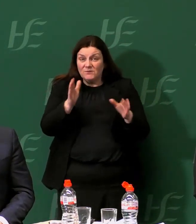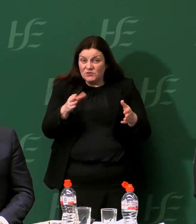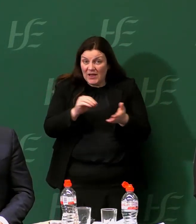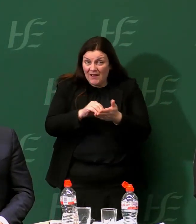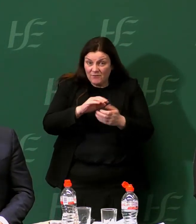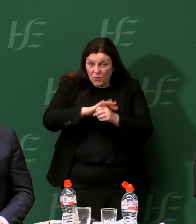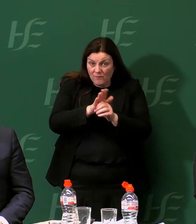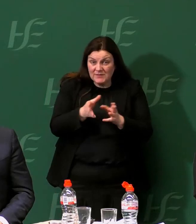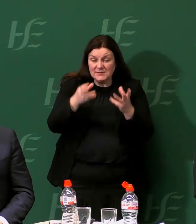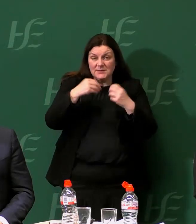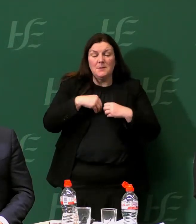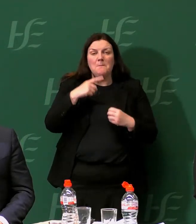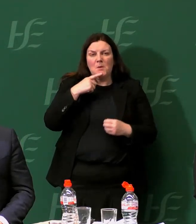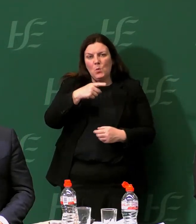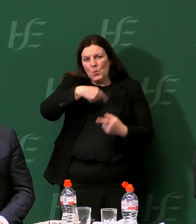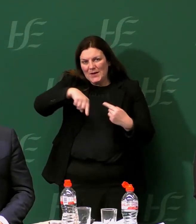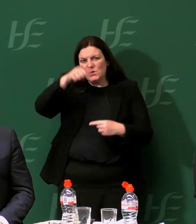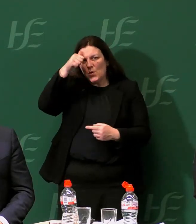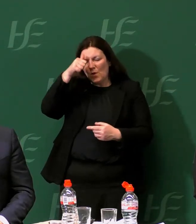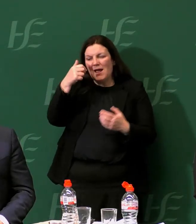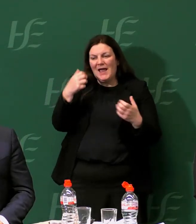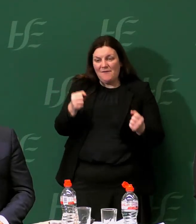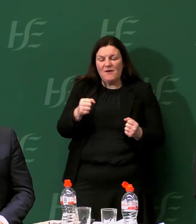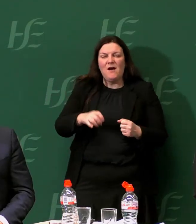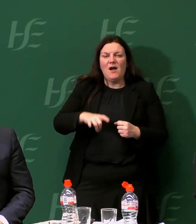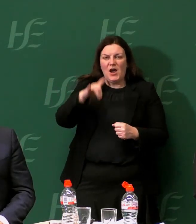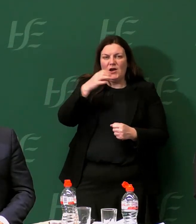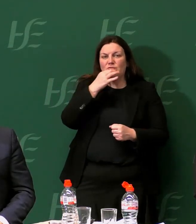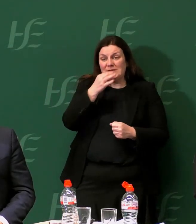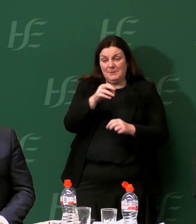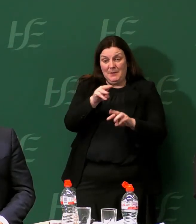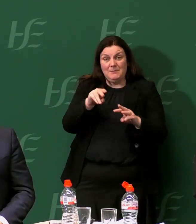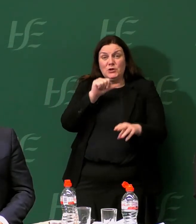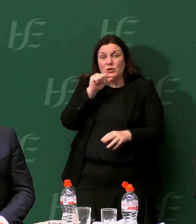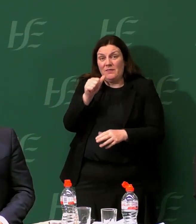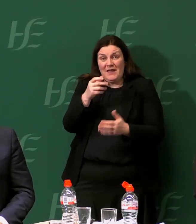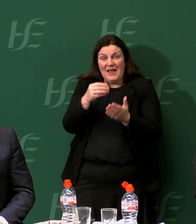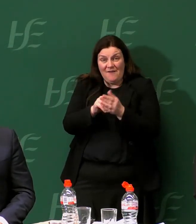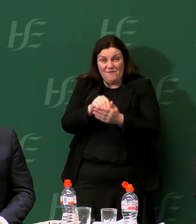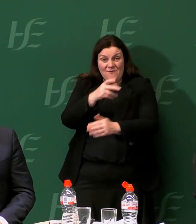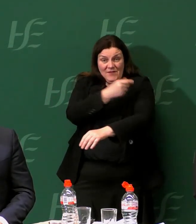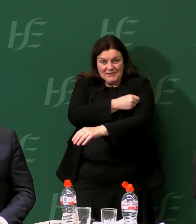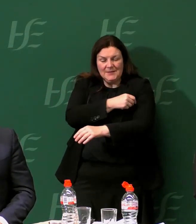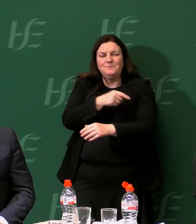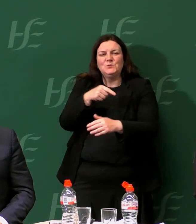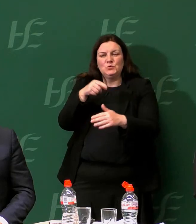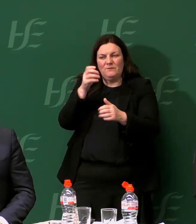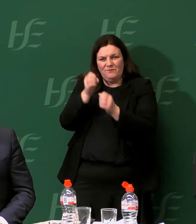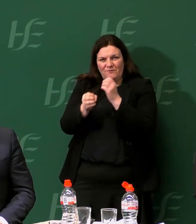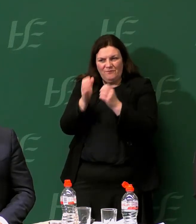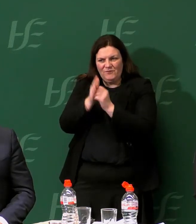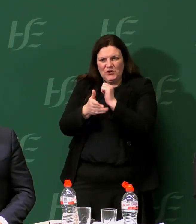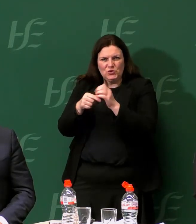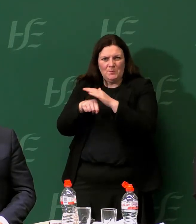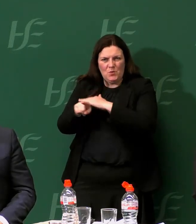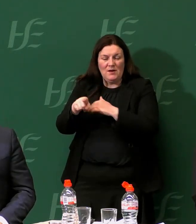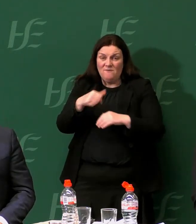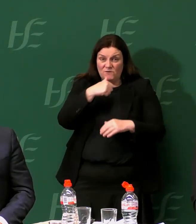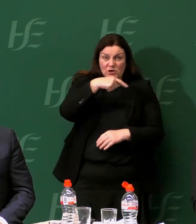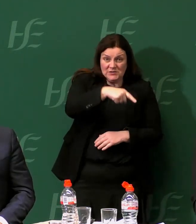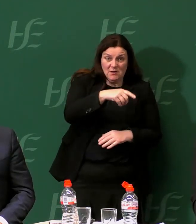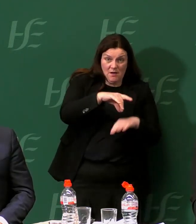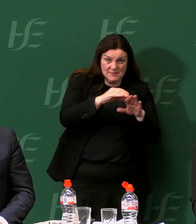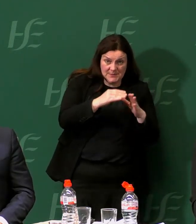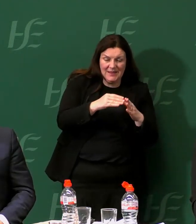higher proportion and a higher potential for those people who are unvaccinated to end up in ICU, for them firstly to end up in hospital